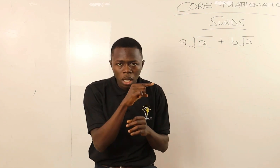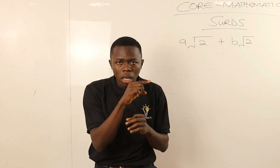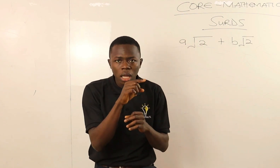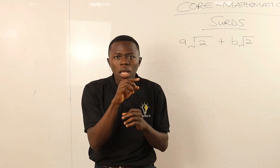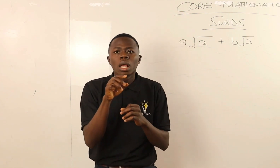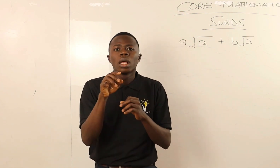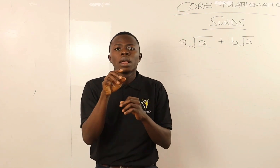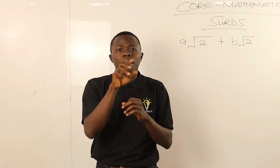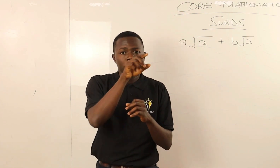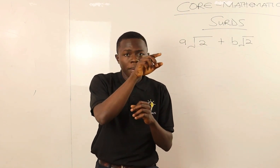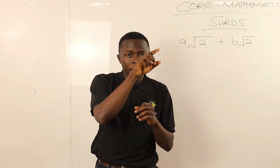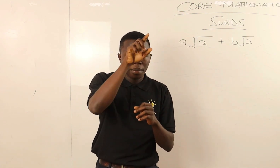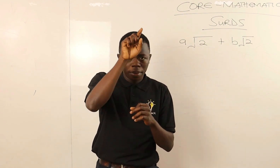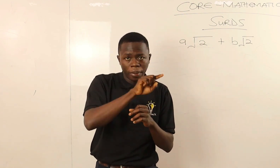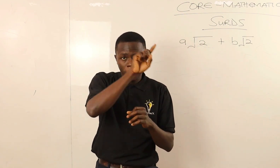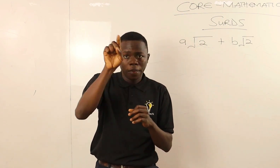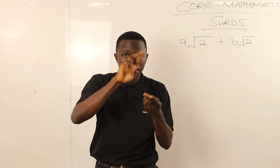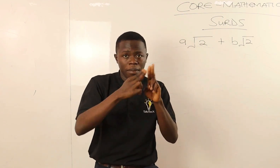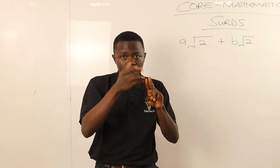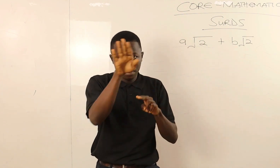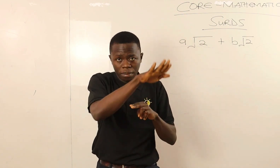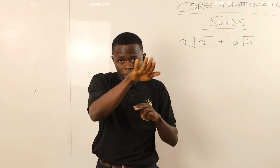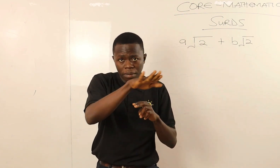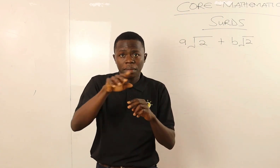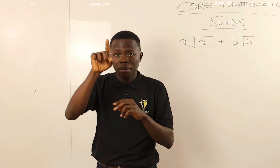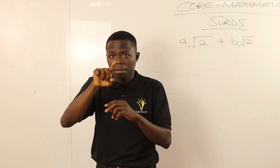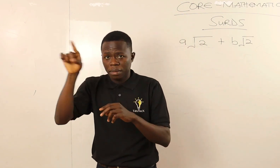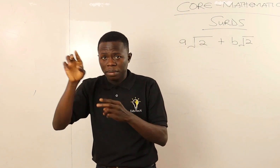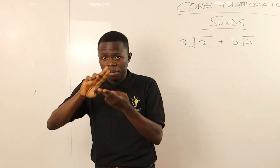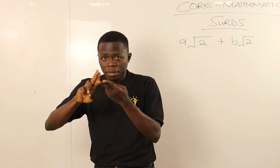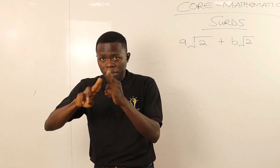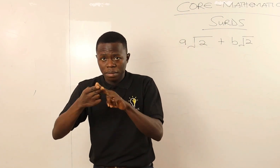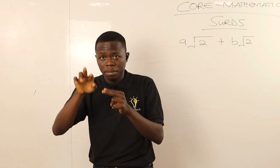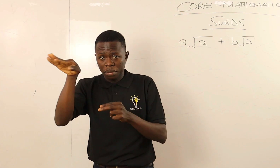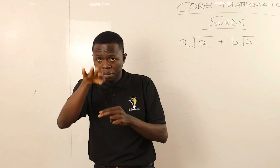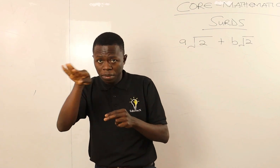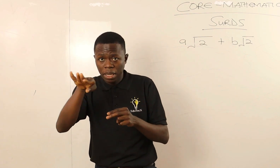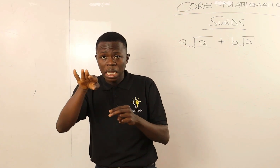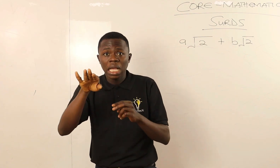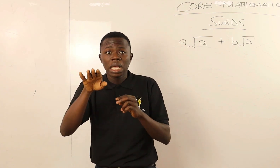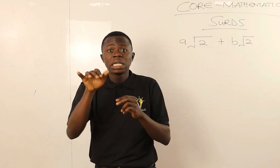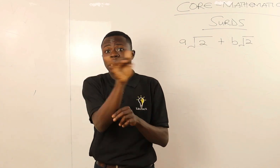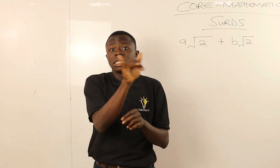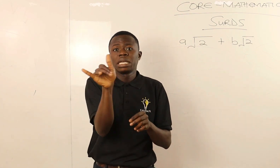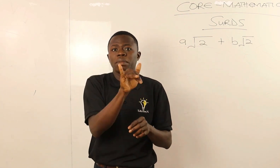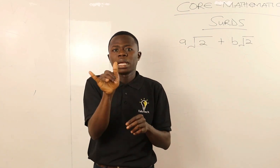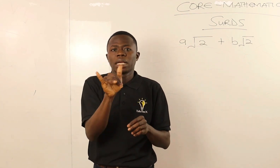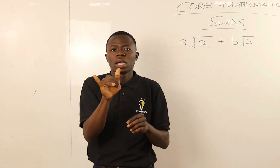Now, if you look at the ones that we have on the board, for instance, the numbers under the square